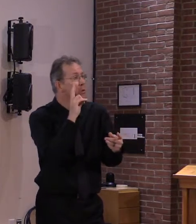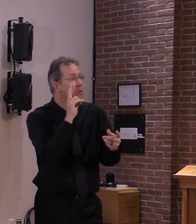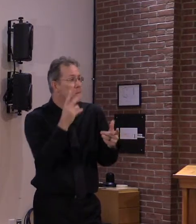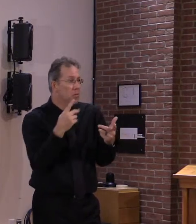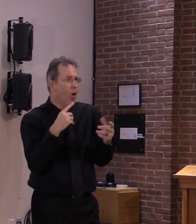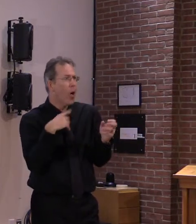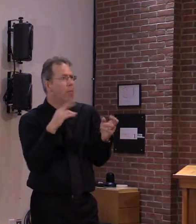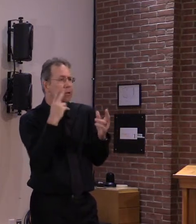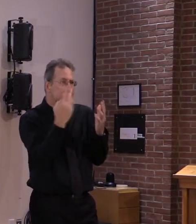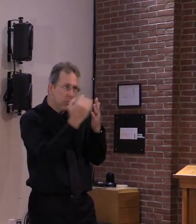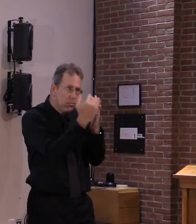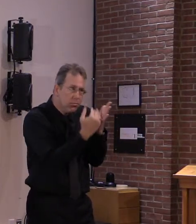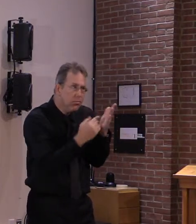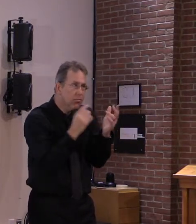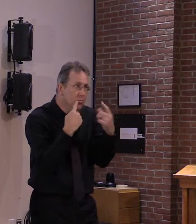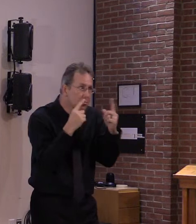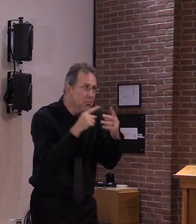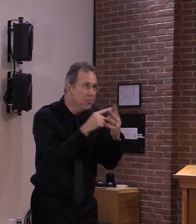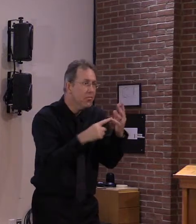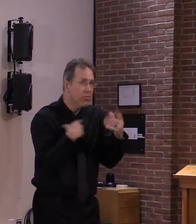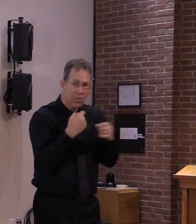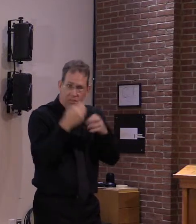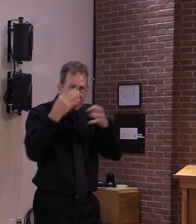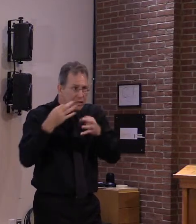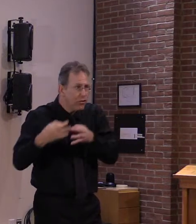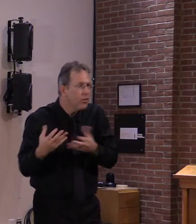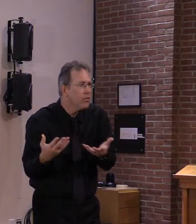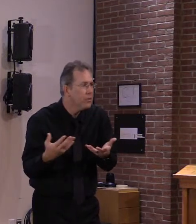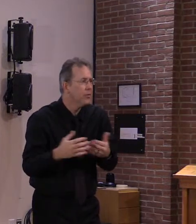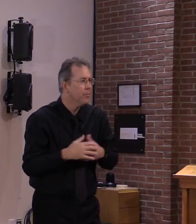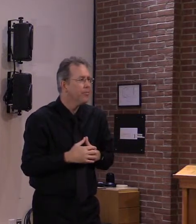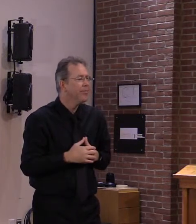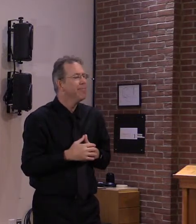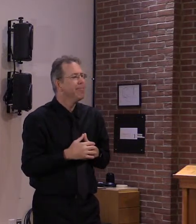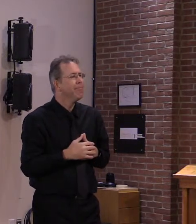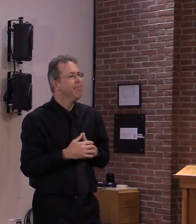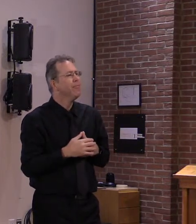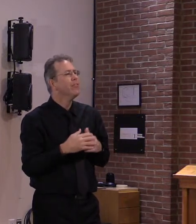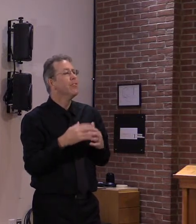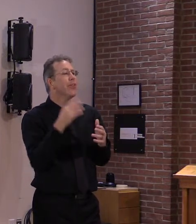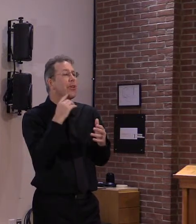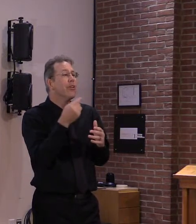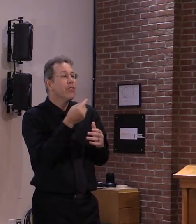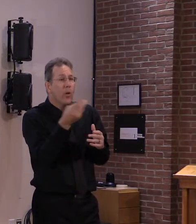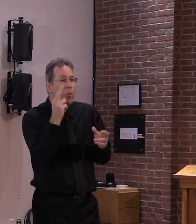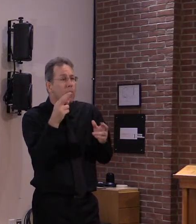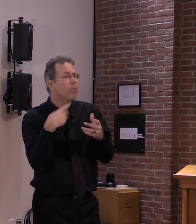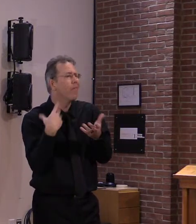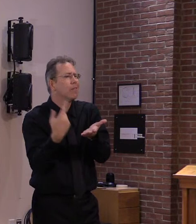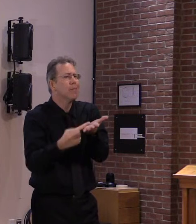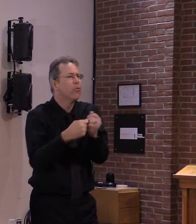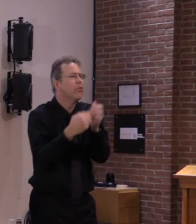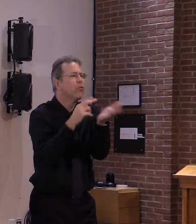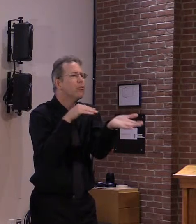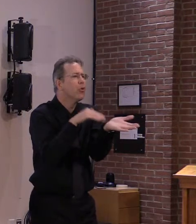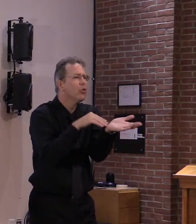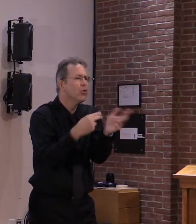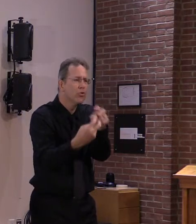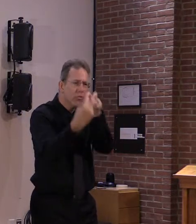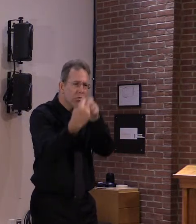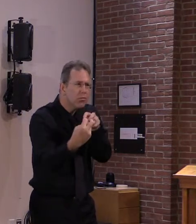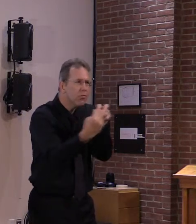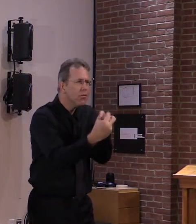mitigated a lot of areas of concern in terms of flooding and so forth that we're continuing to do today. So we learned from that and